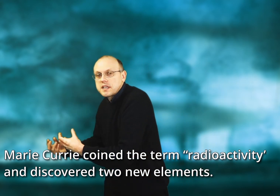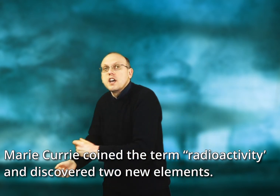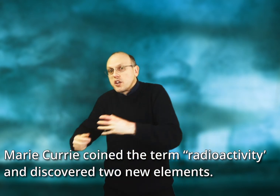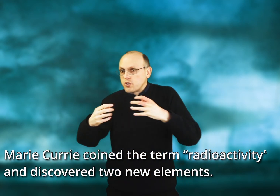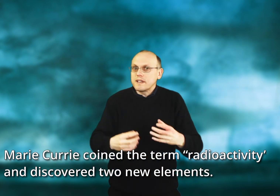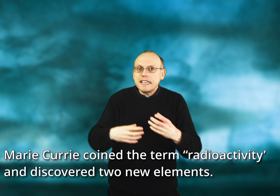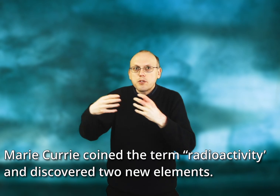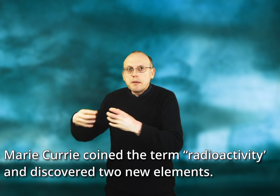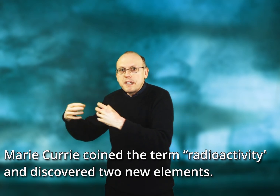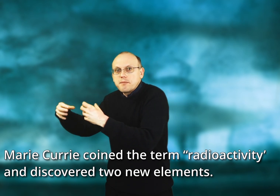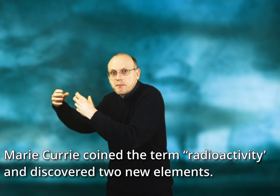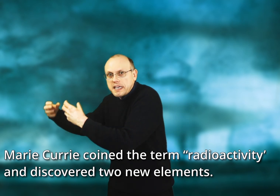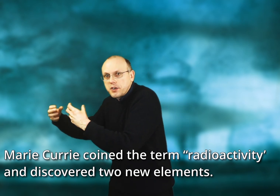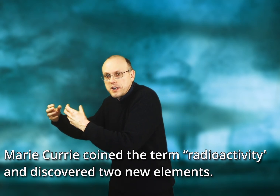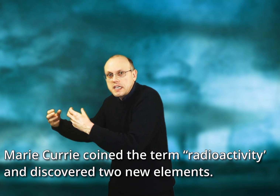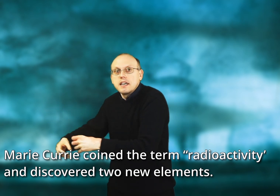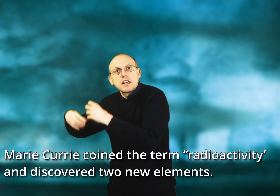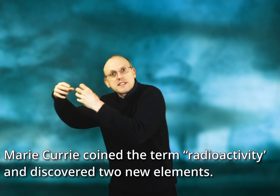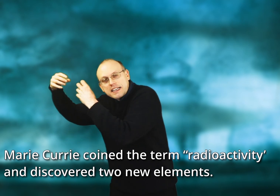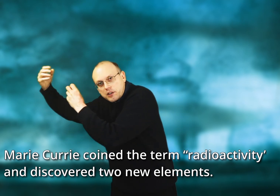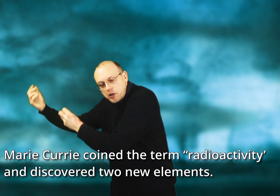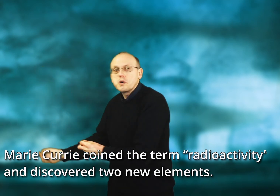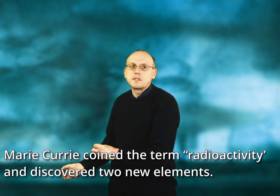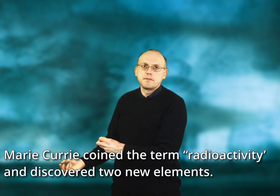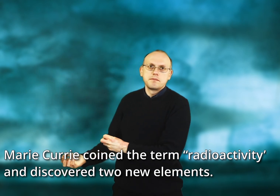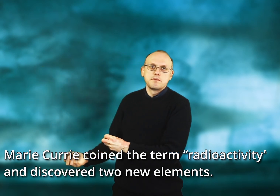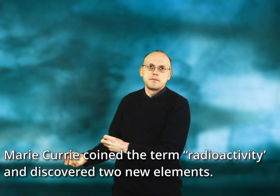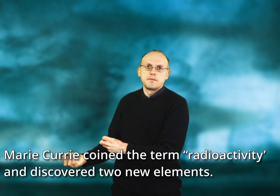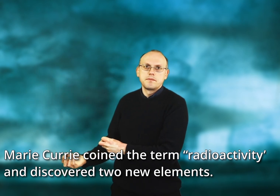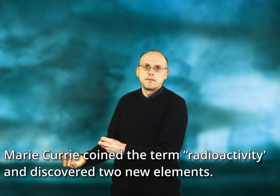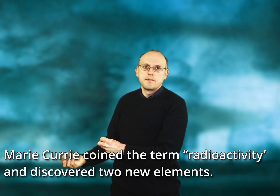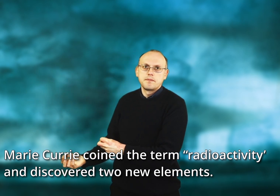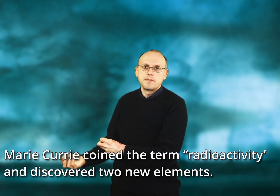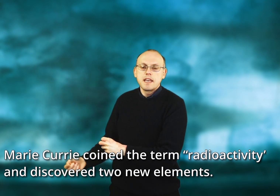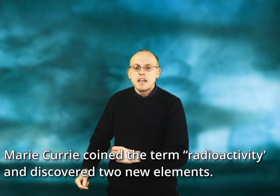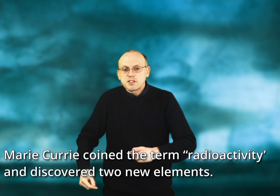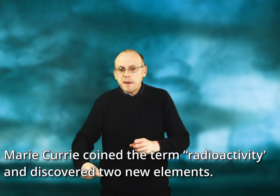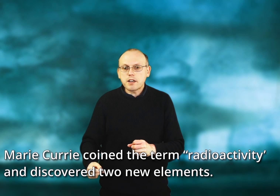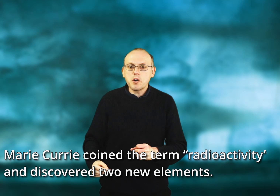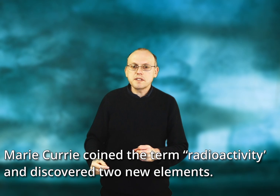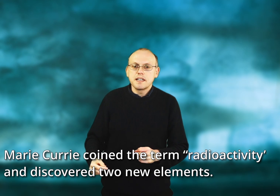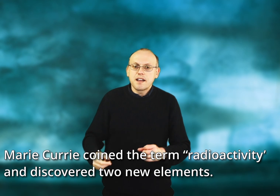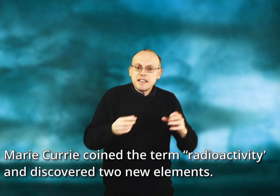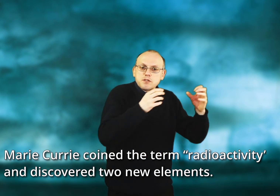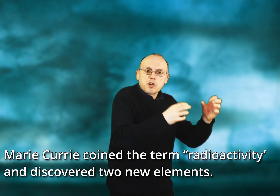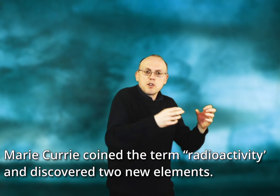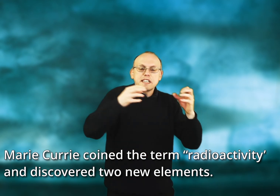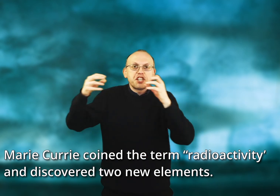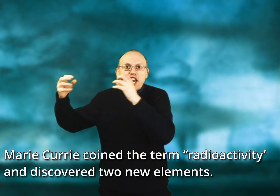You don't need to repeat Marie Curie in the second clause. So because these two clauses share